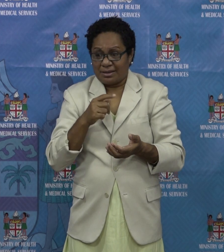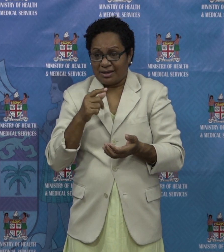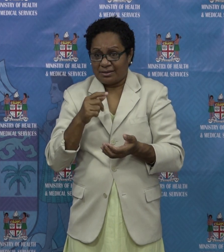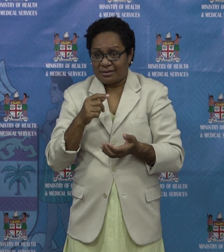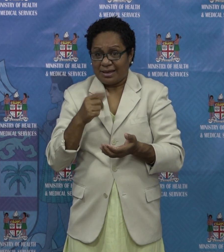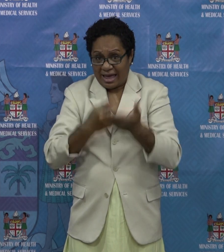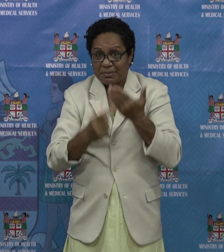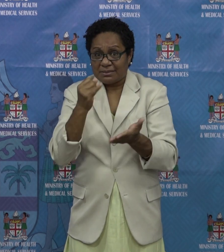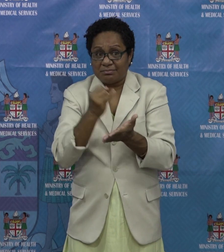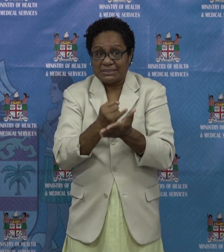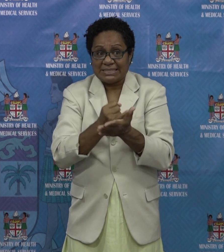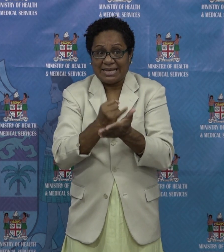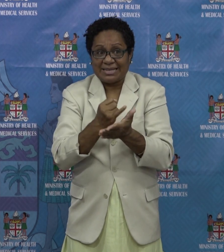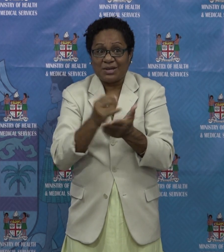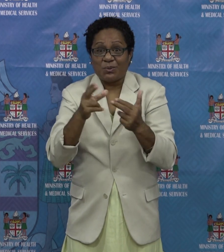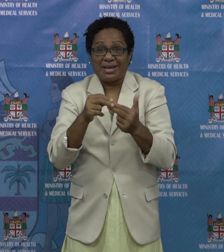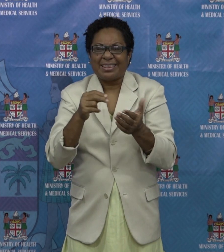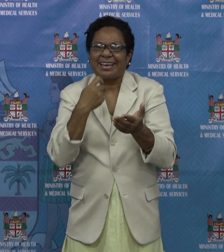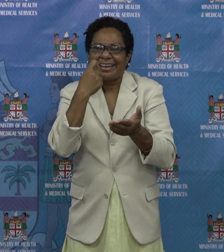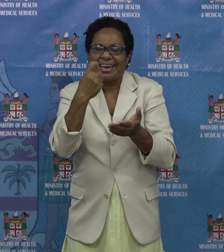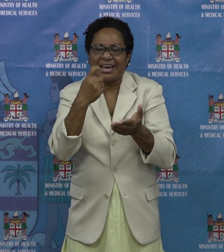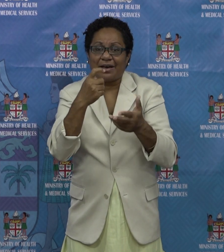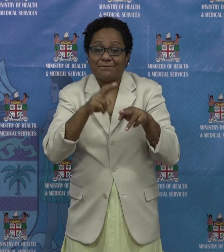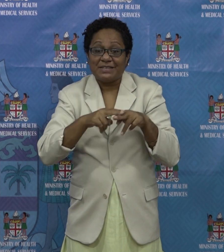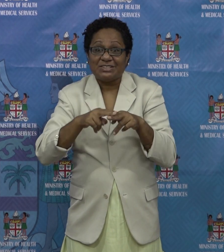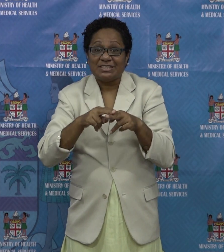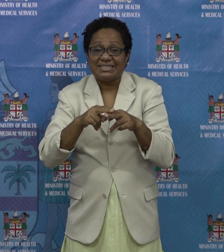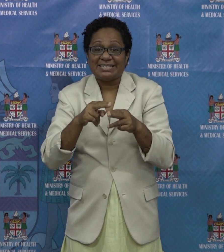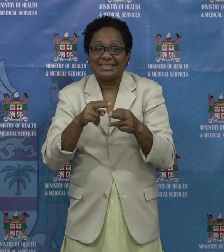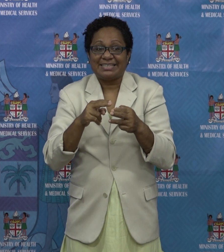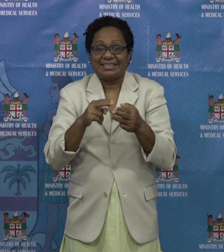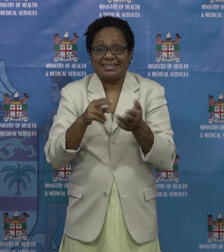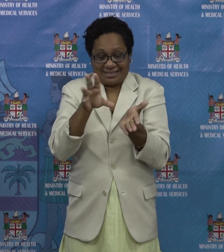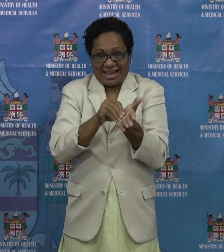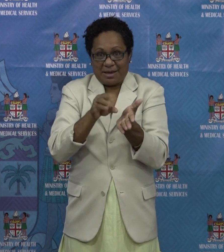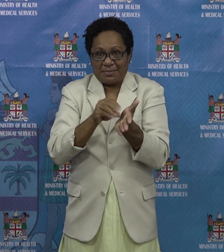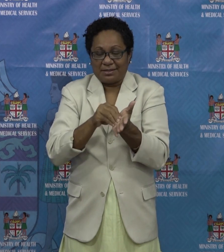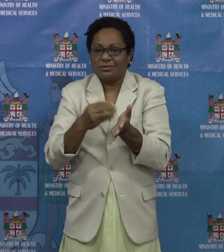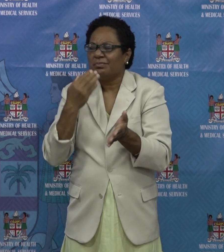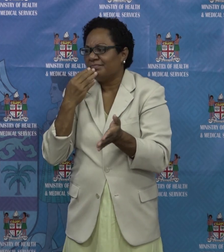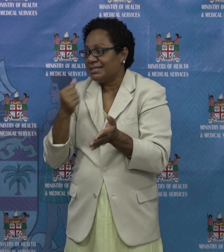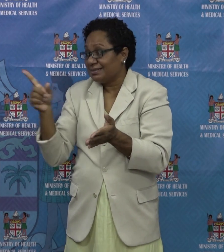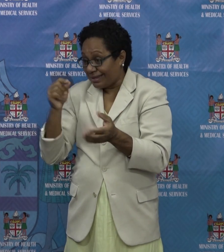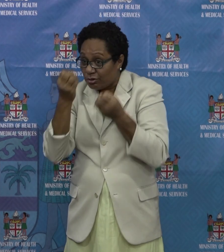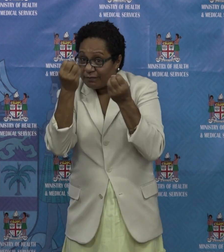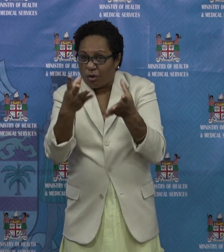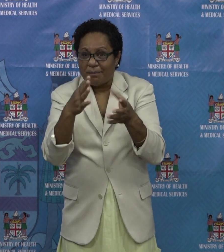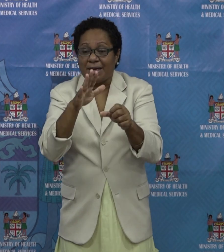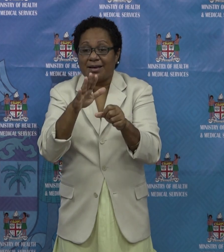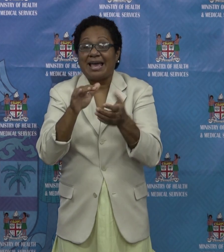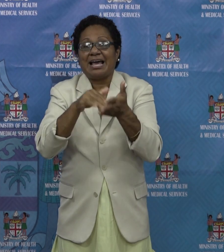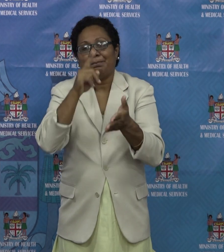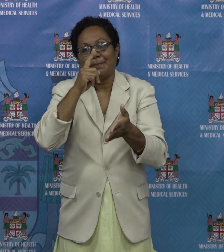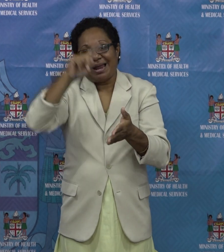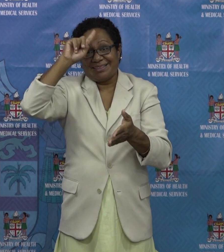hack, or a mistake? Please inform the public what to do when they get these pings, as we're